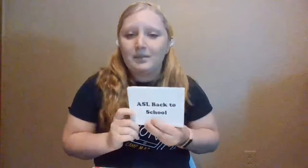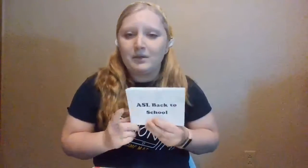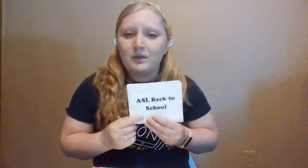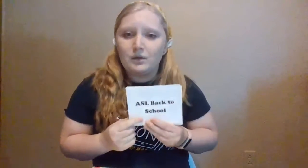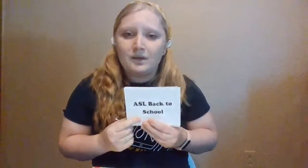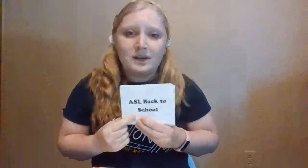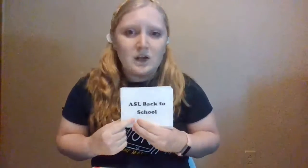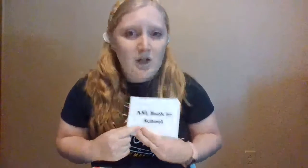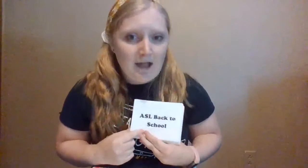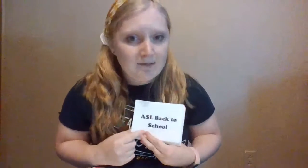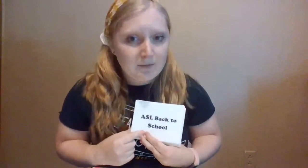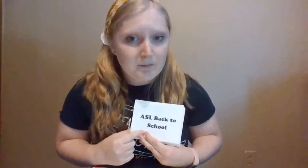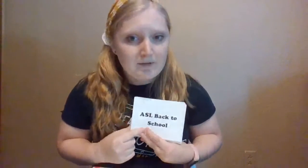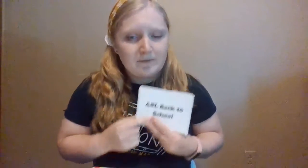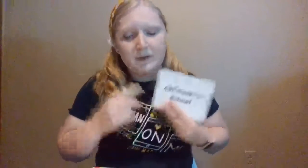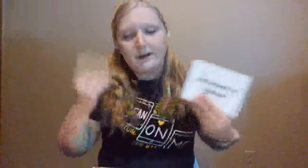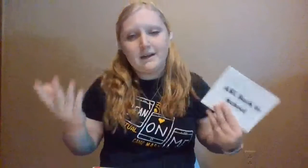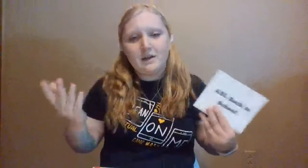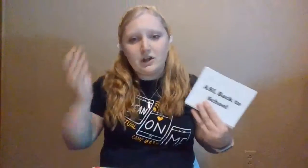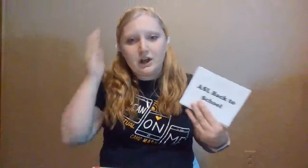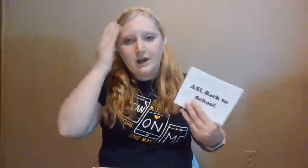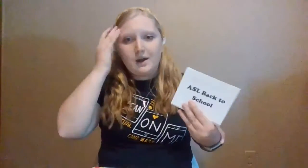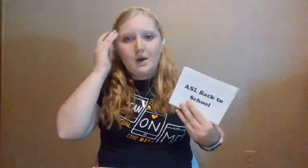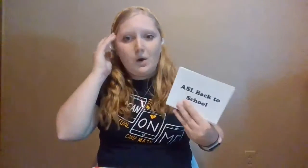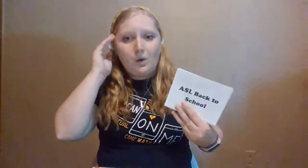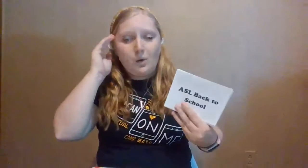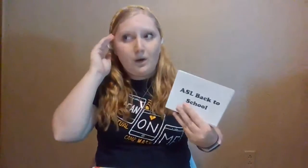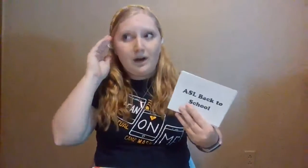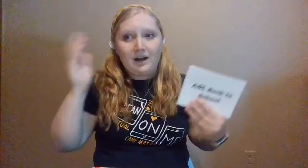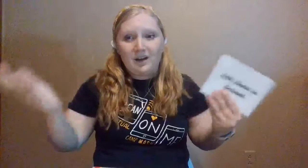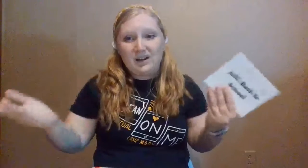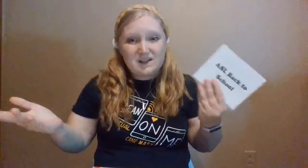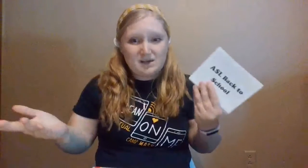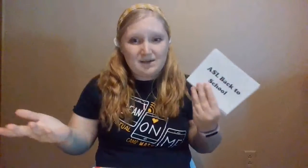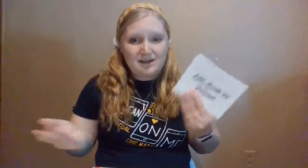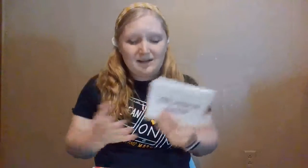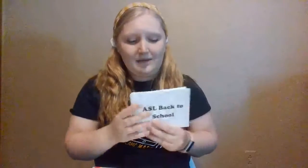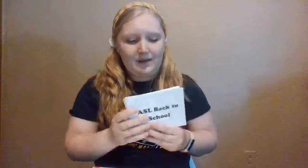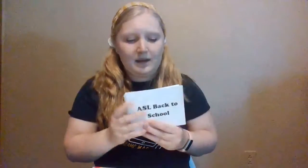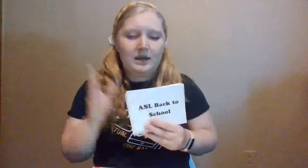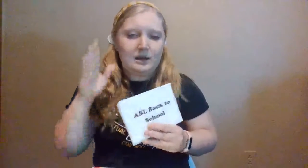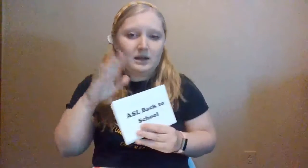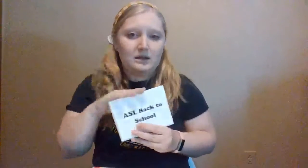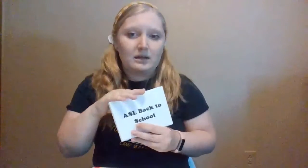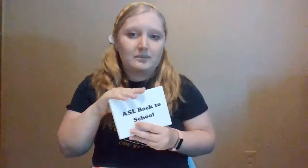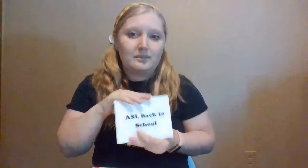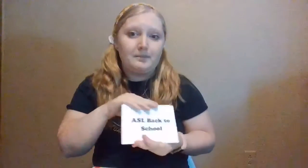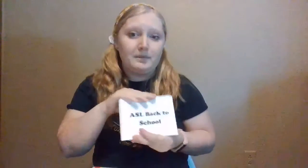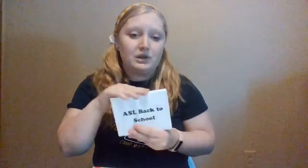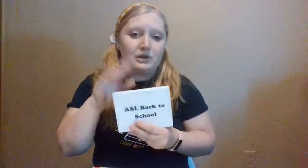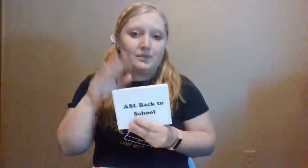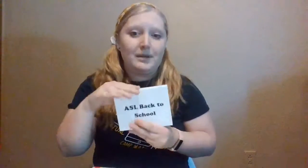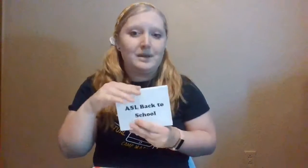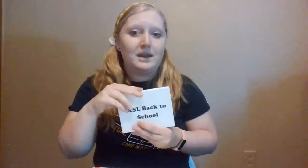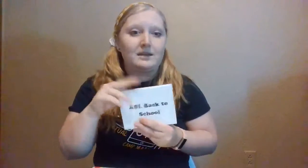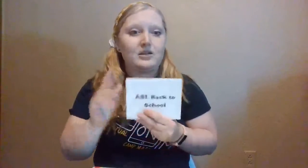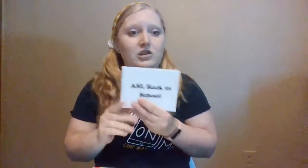able to use in your classrooms if you're a teacher or a student even. You could maybe teach